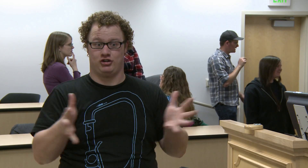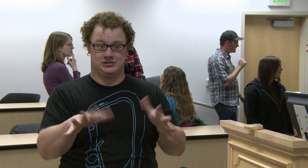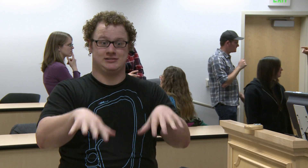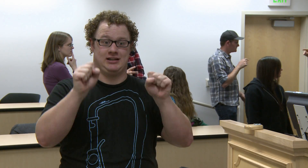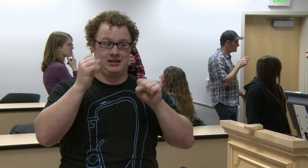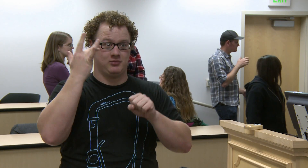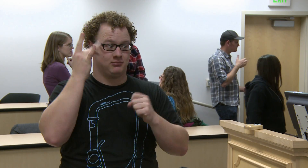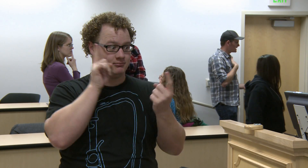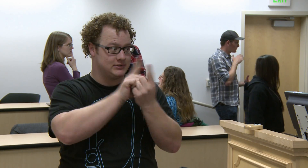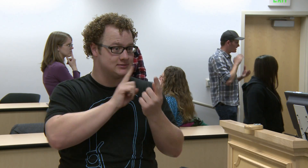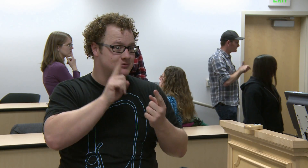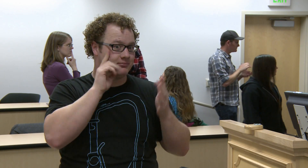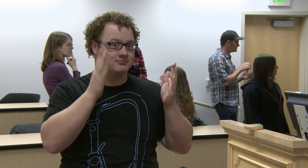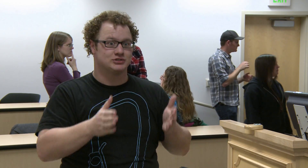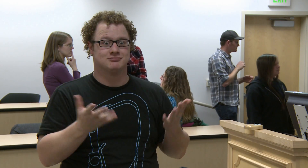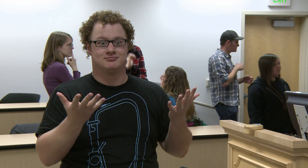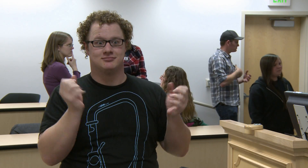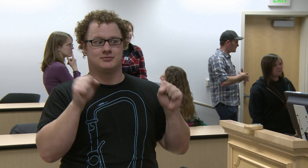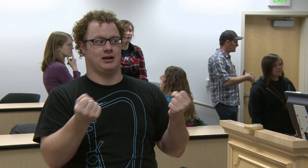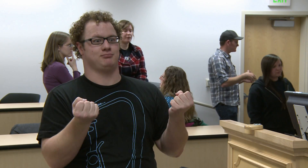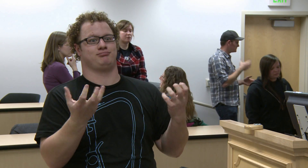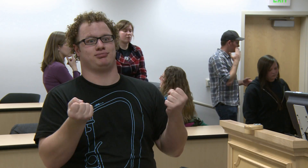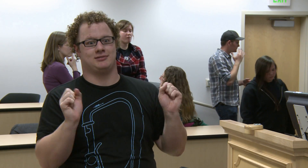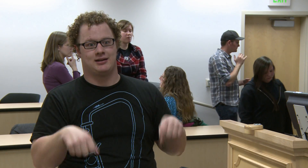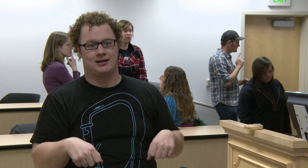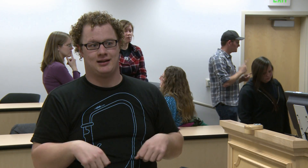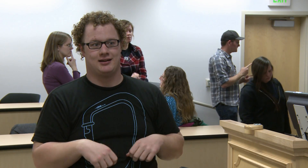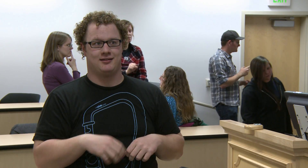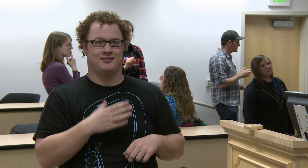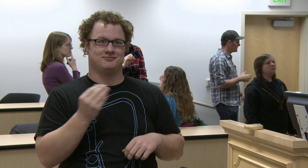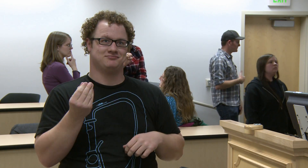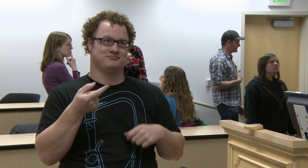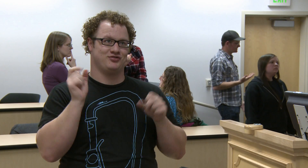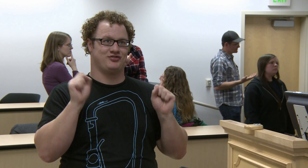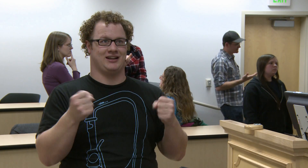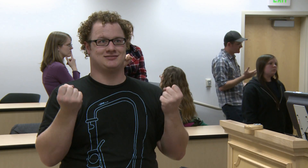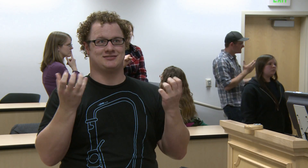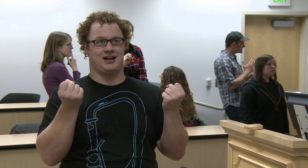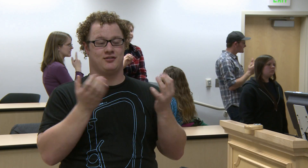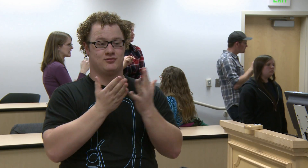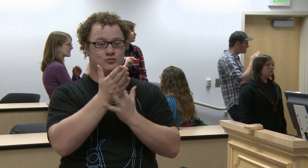ASL, so I encourage you to take it so that if you meet a deaf person, you can sign with them.